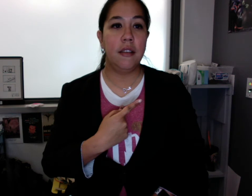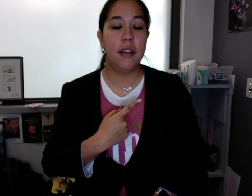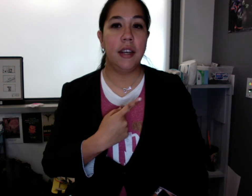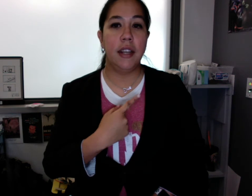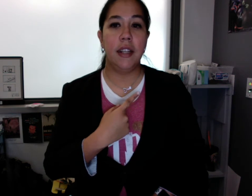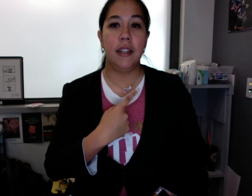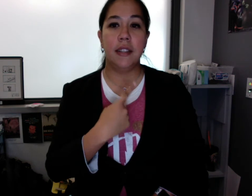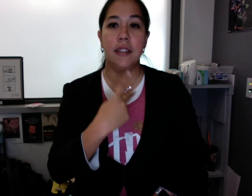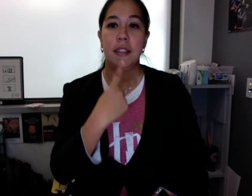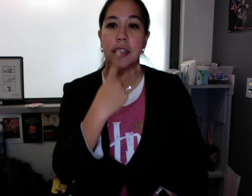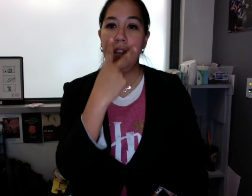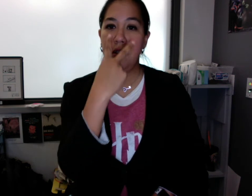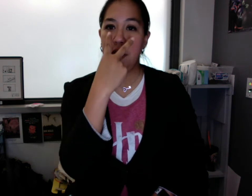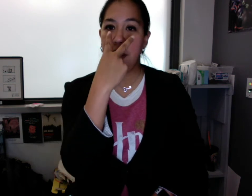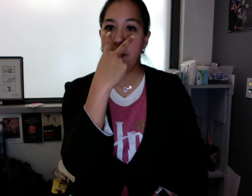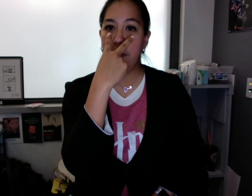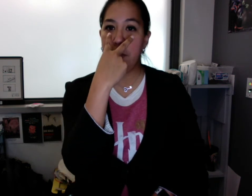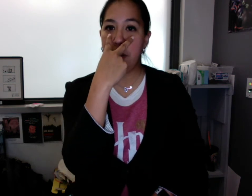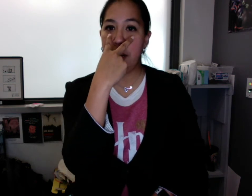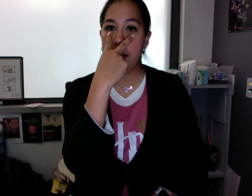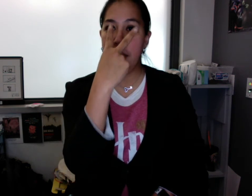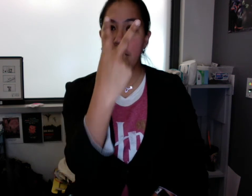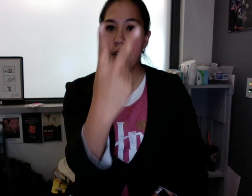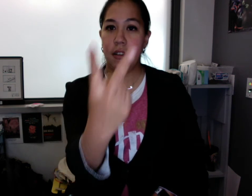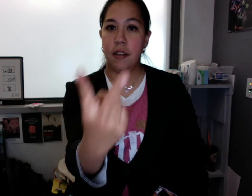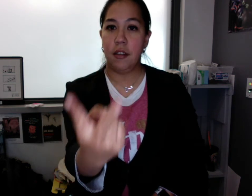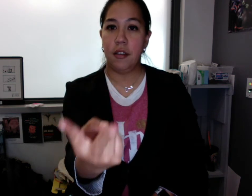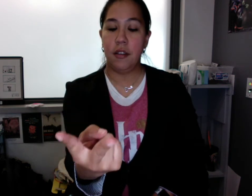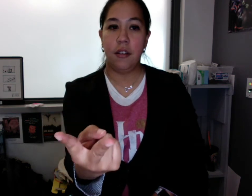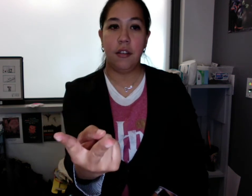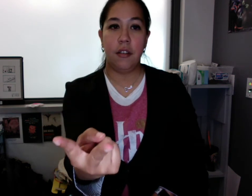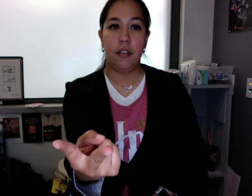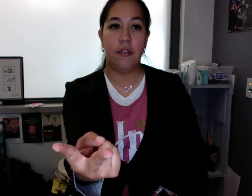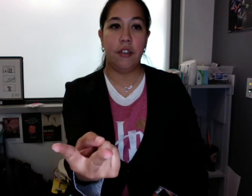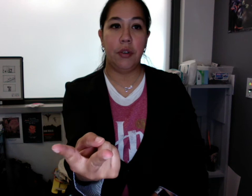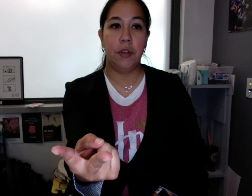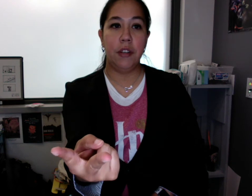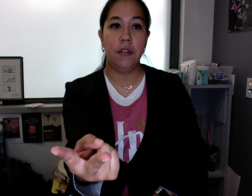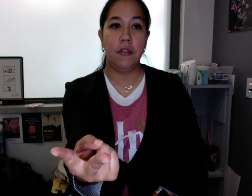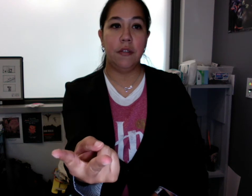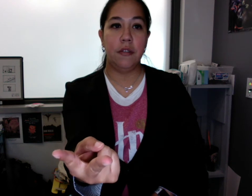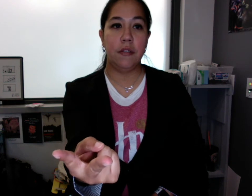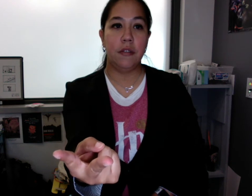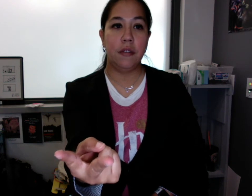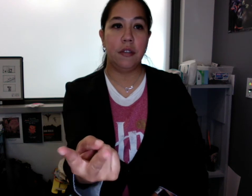And then C, you're going to come from your eyes forward.